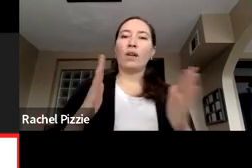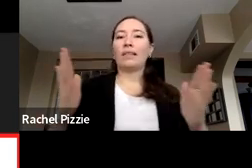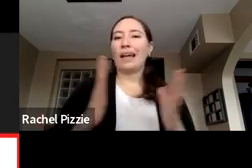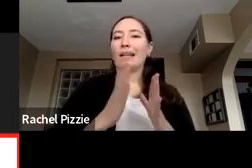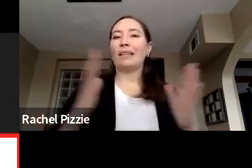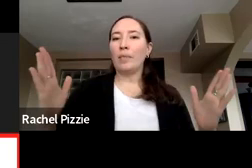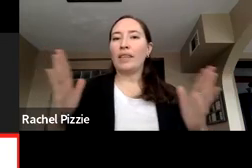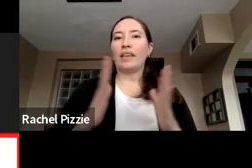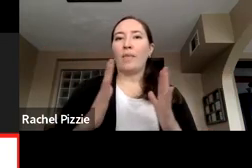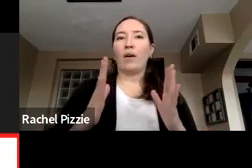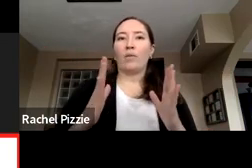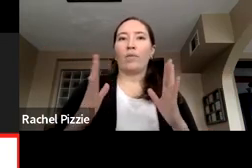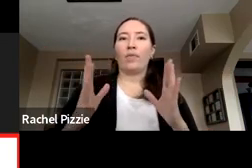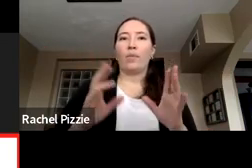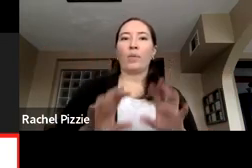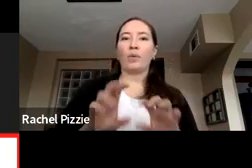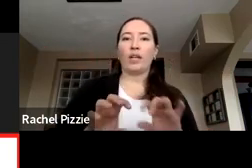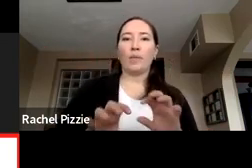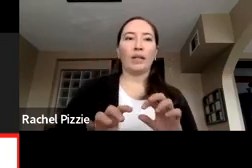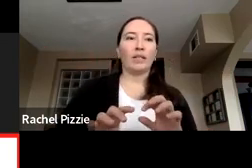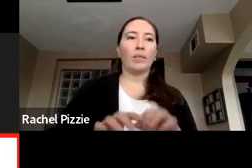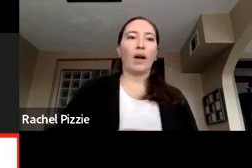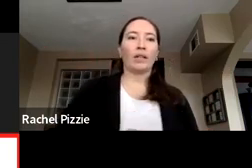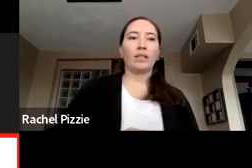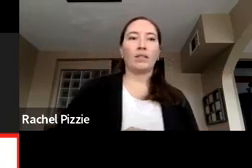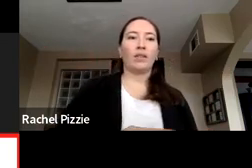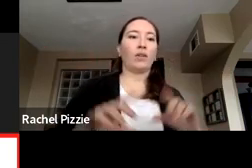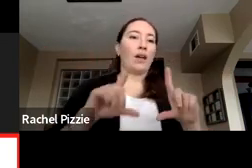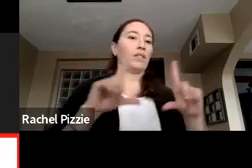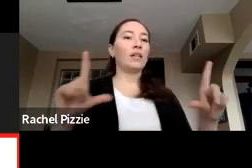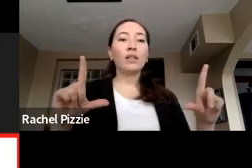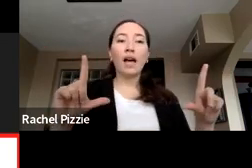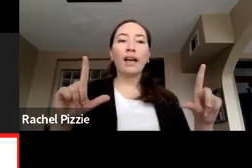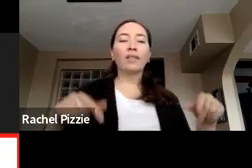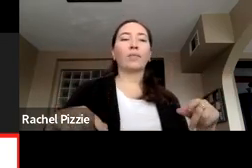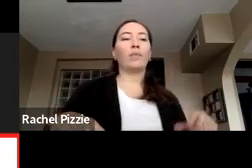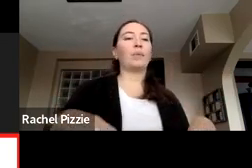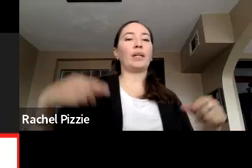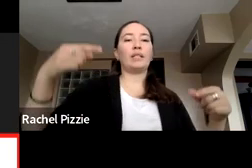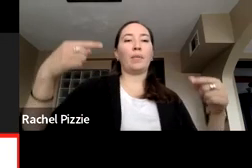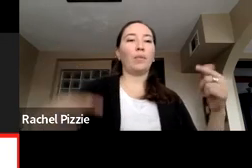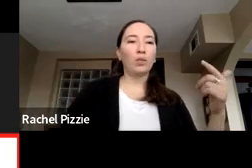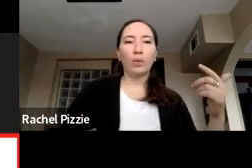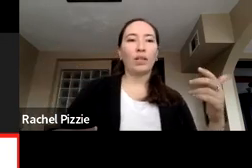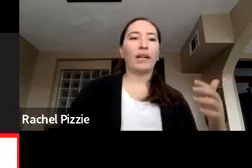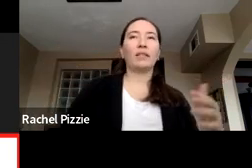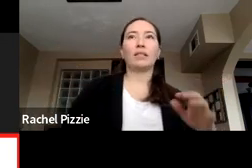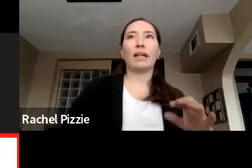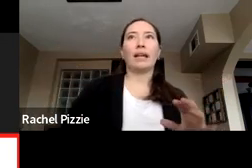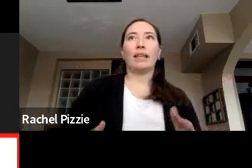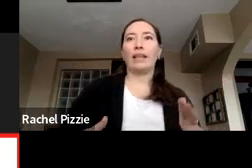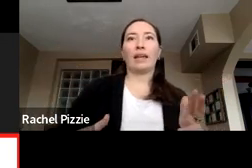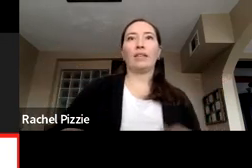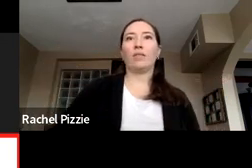if you want to kind of limit the amount that people are typing into the box, you can have a single line, people can type in multiple